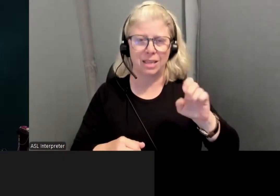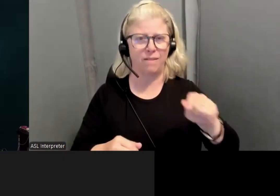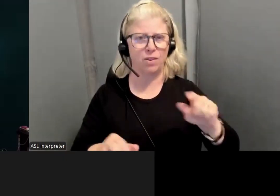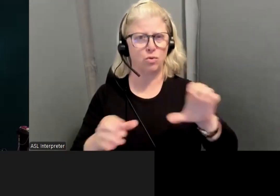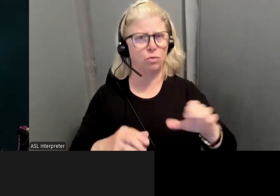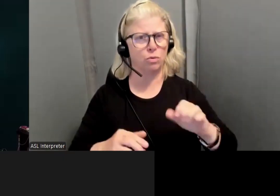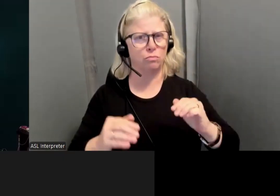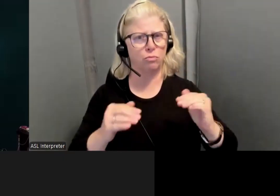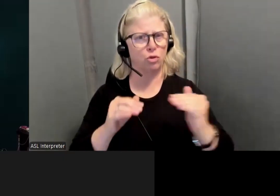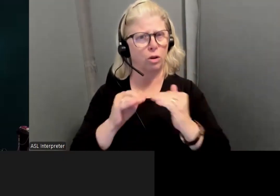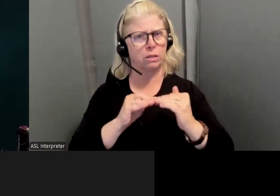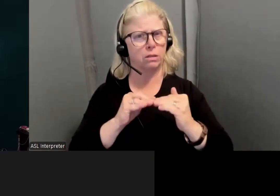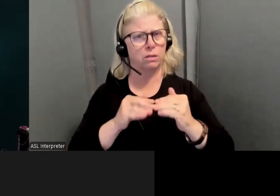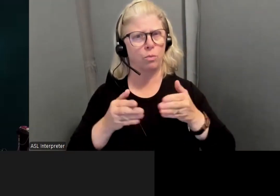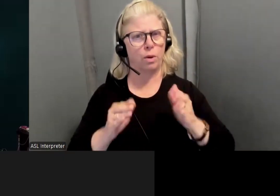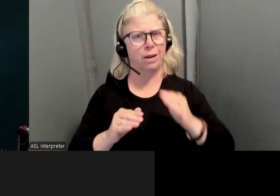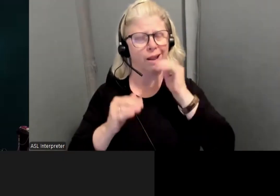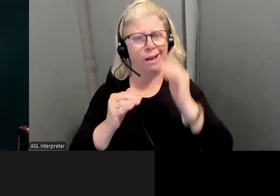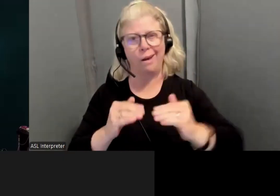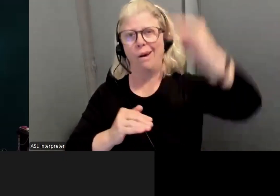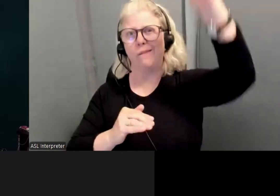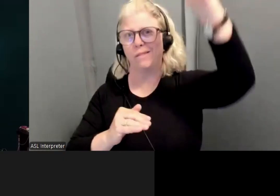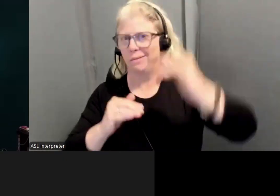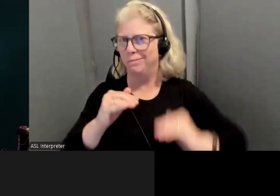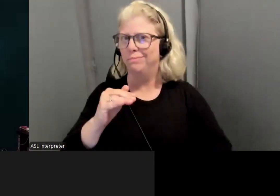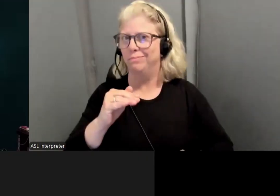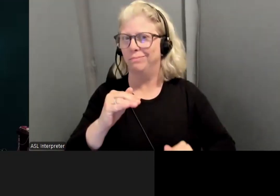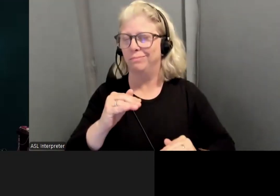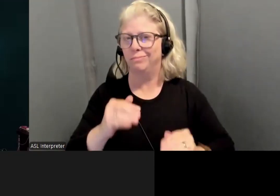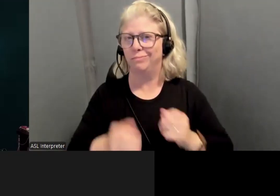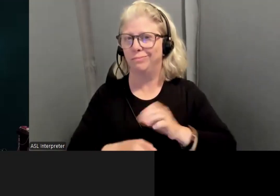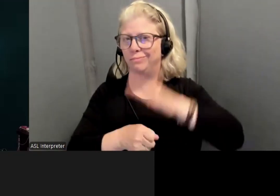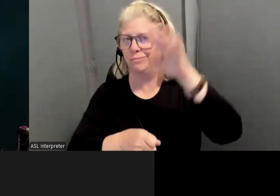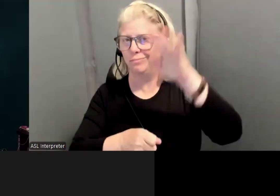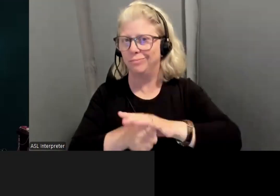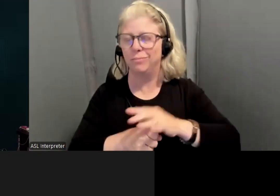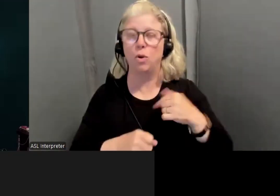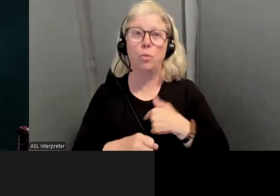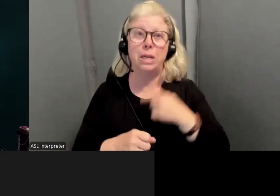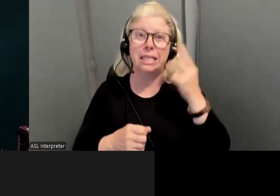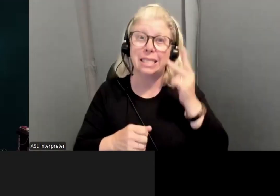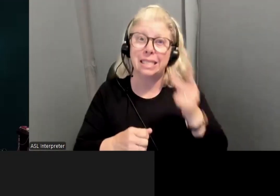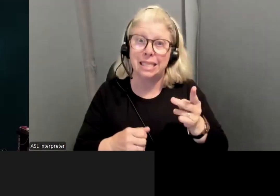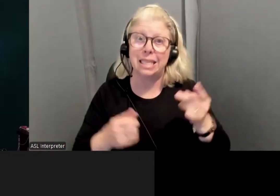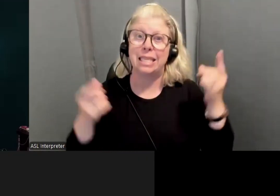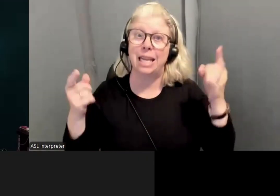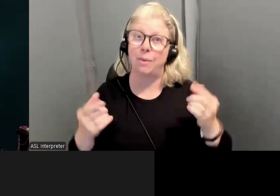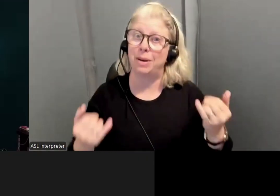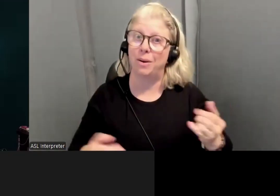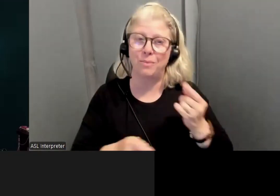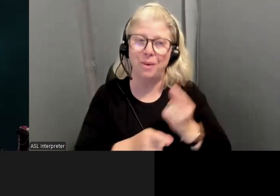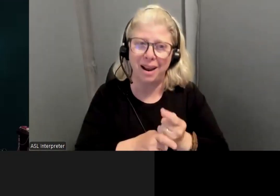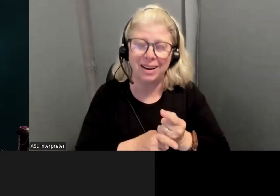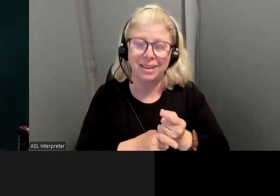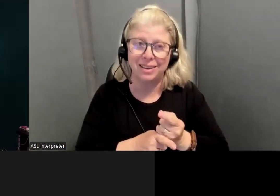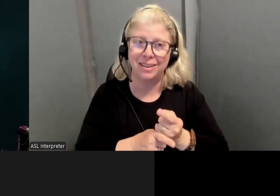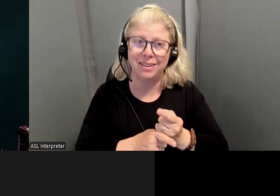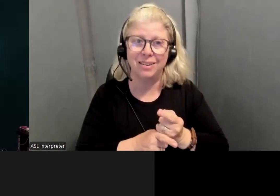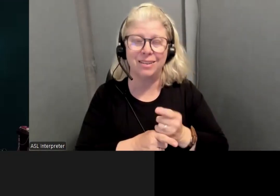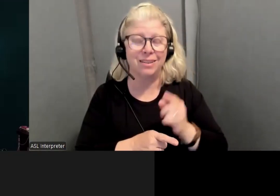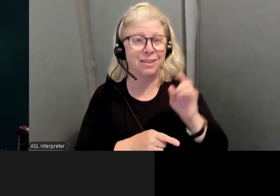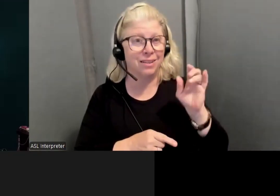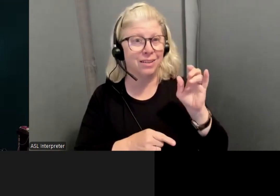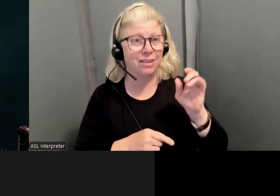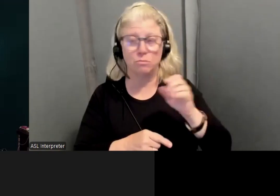measure without excess or defect. And I think that's what we see at play right now, don't we? I think that is that